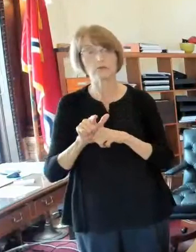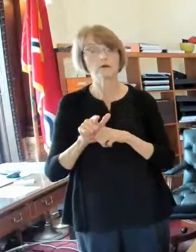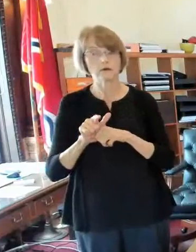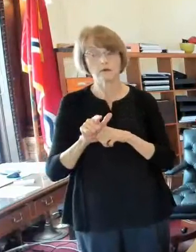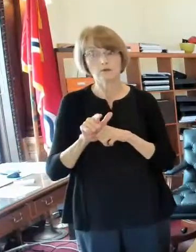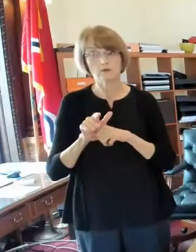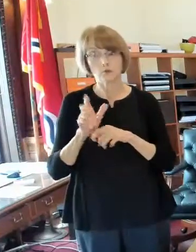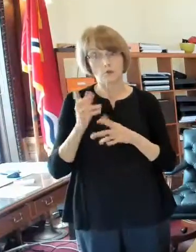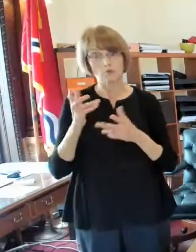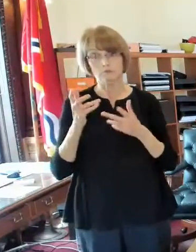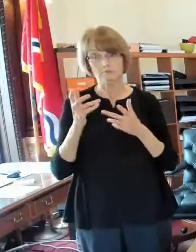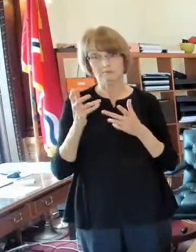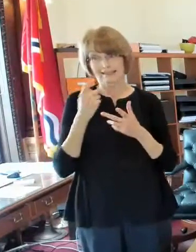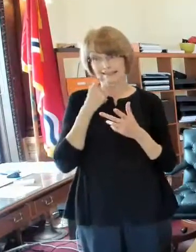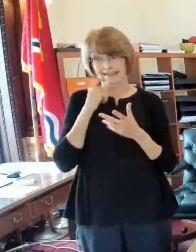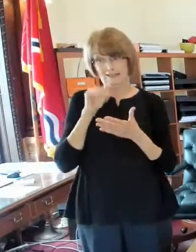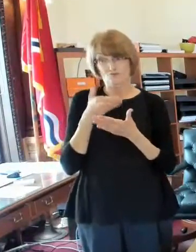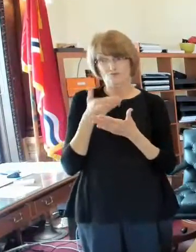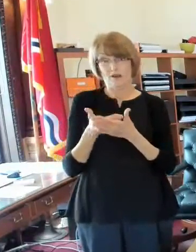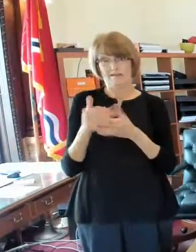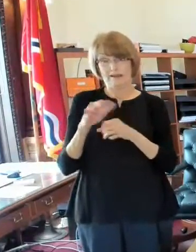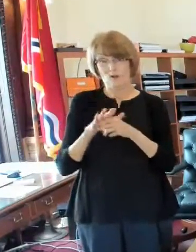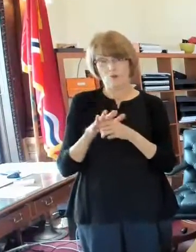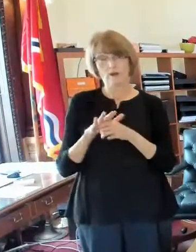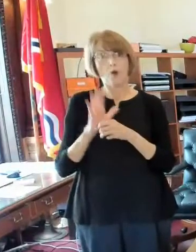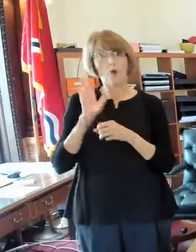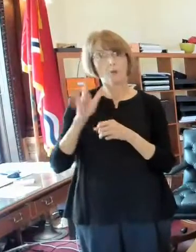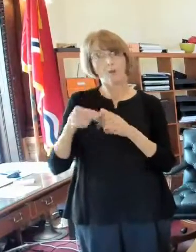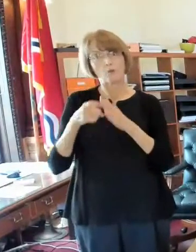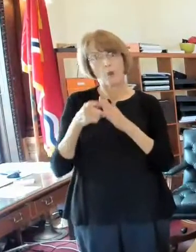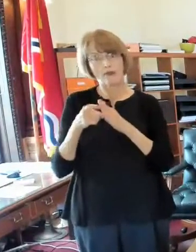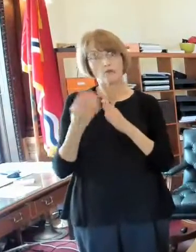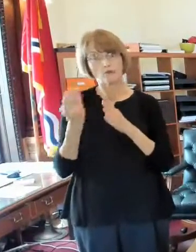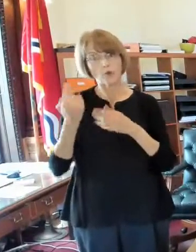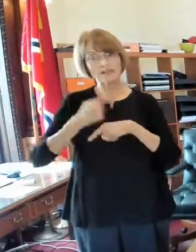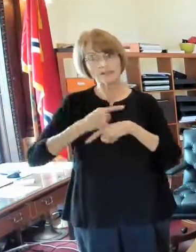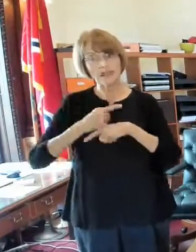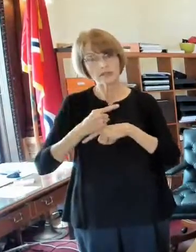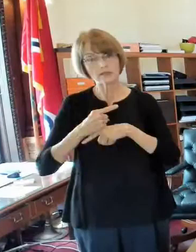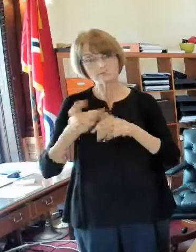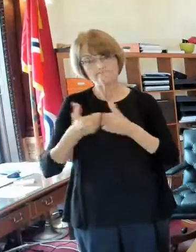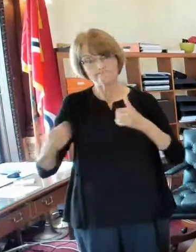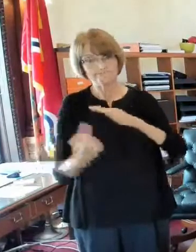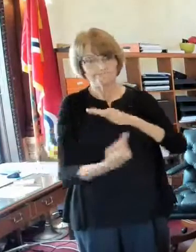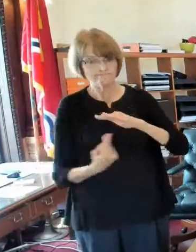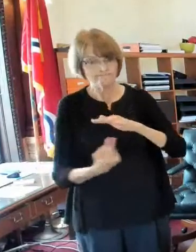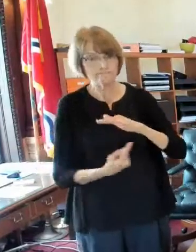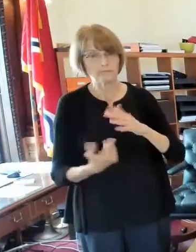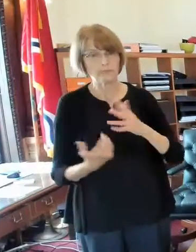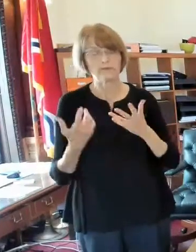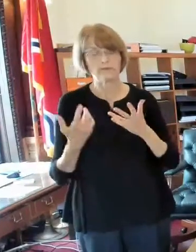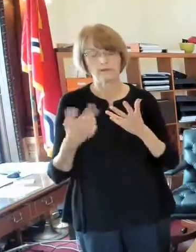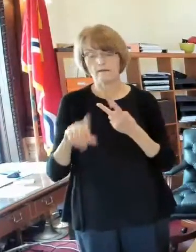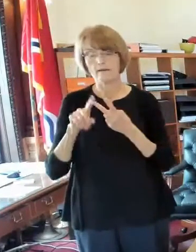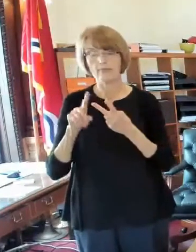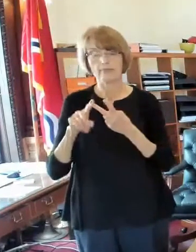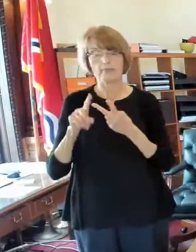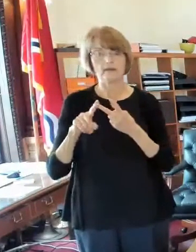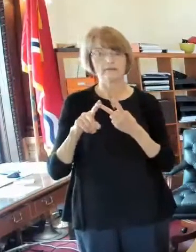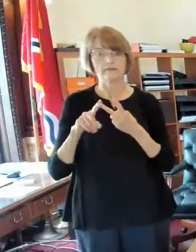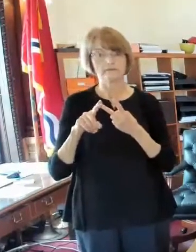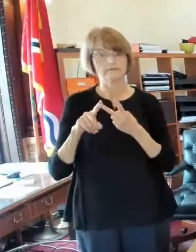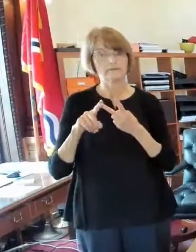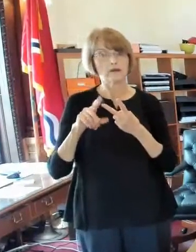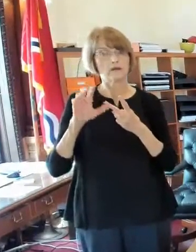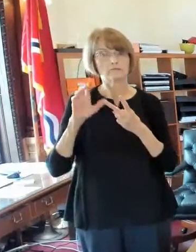they're new to the coming back into the community? And what is your message or advice to them returning regarding social distancing and all of the